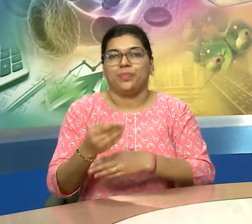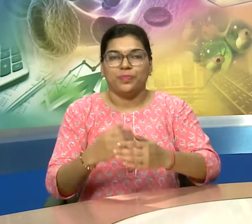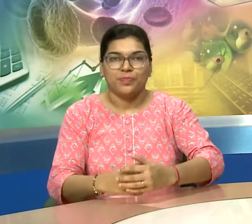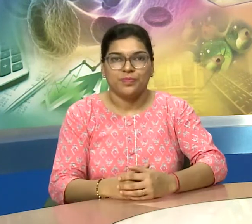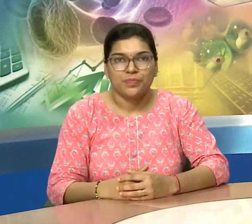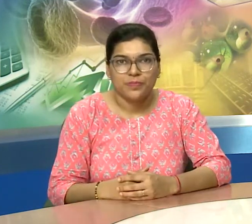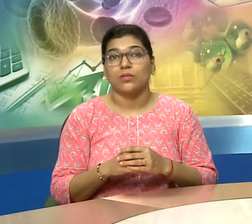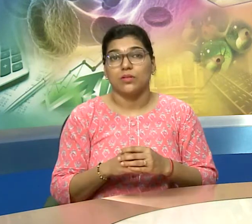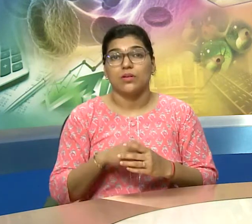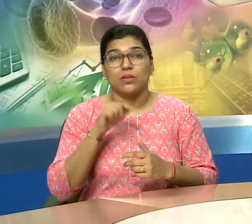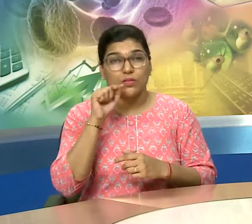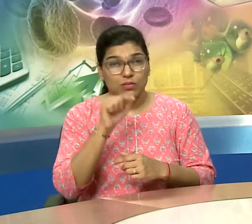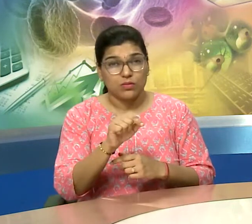issue.